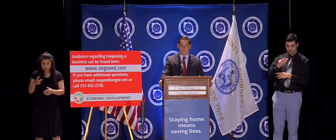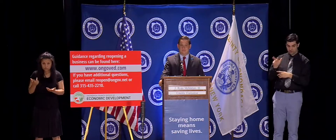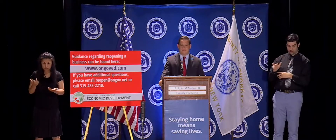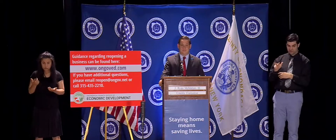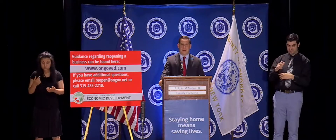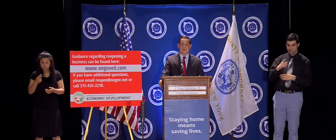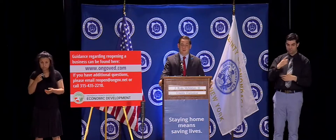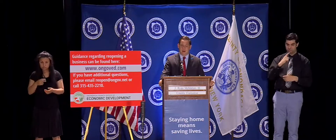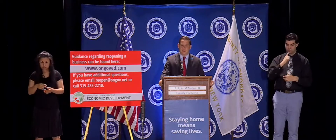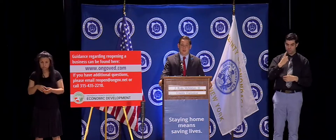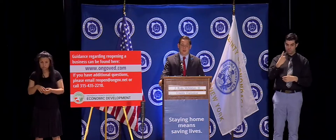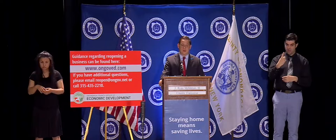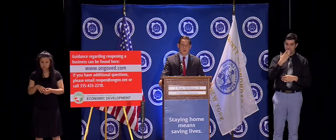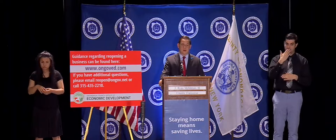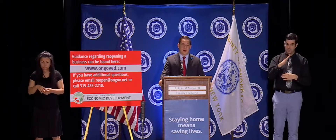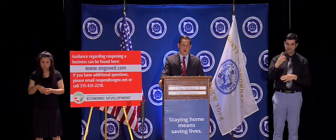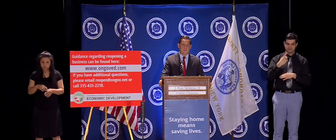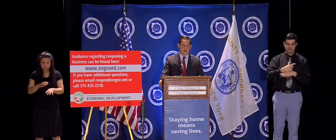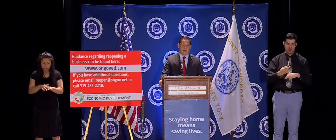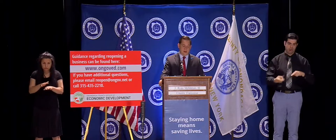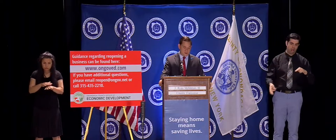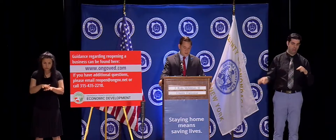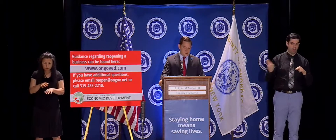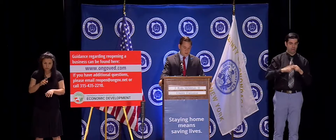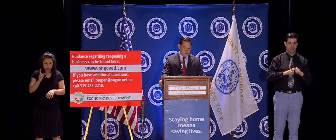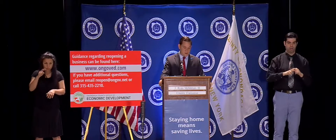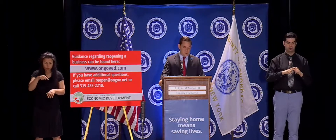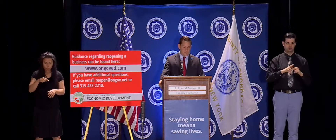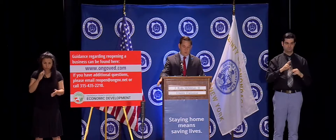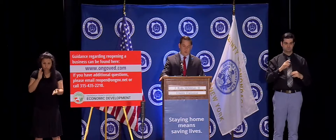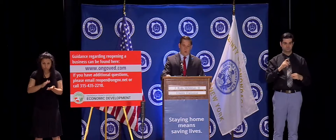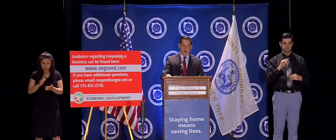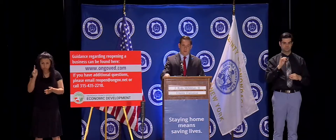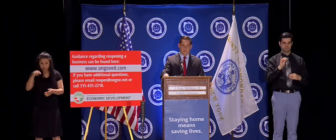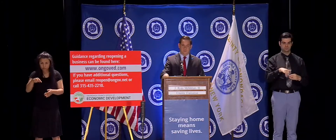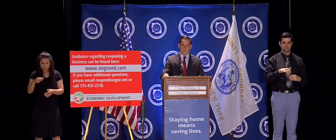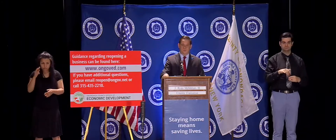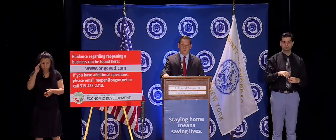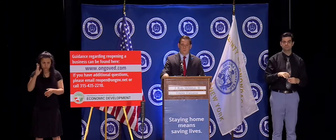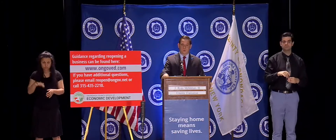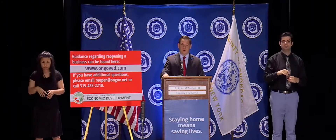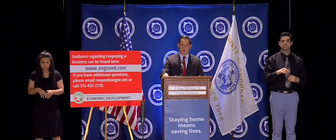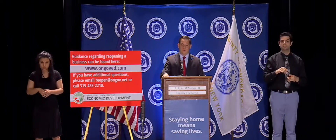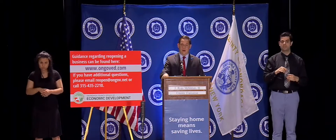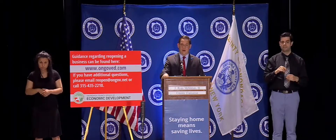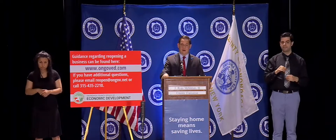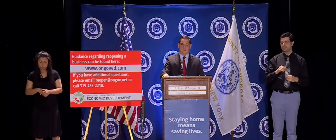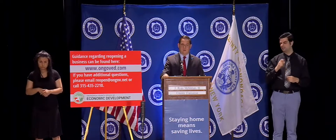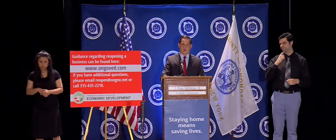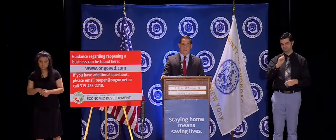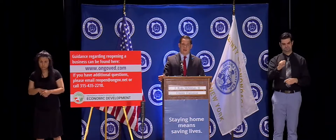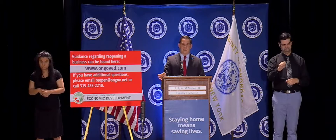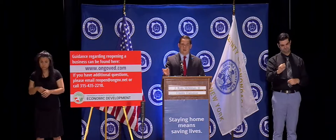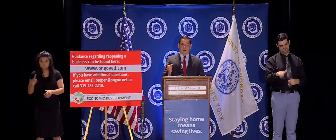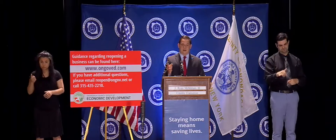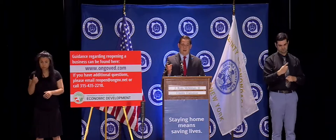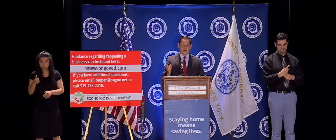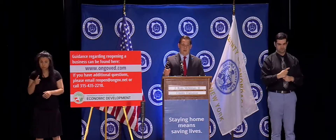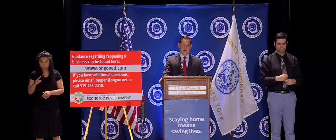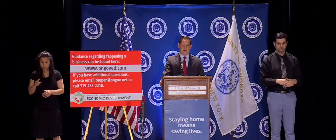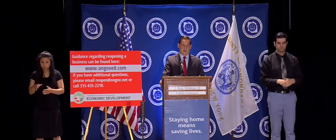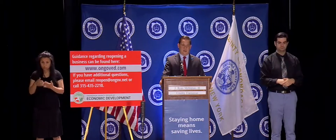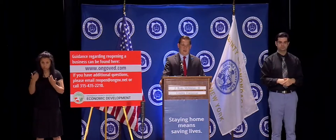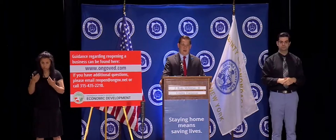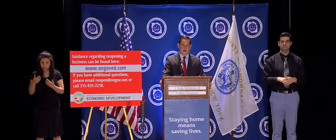could have 10, right? So I think in week 1, you've had everybody kind of getting back